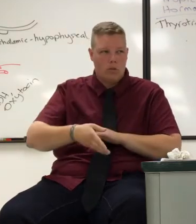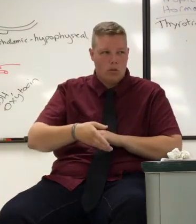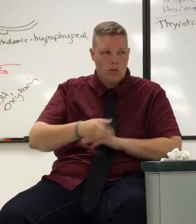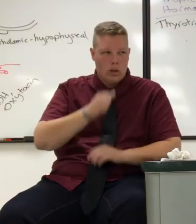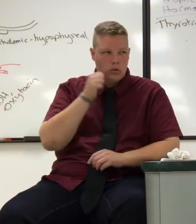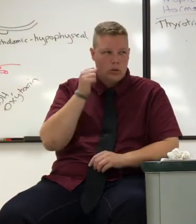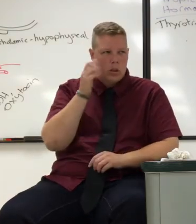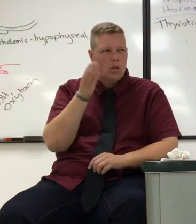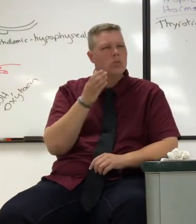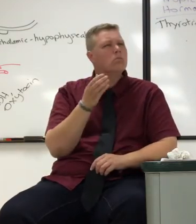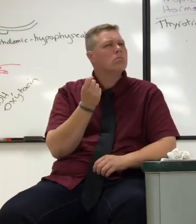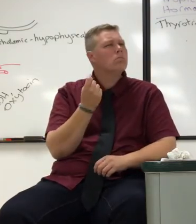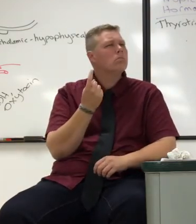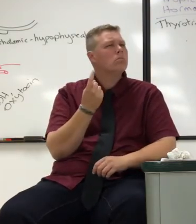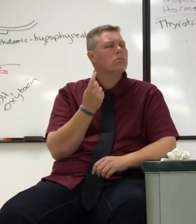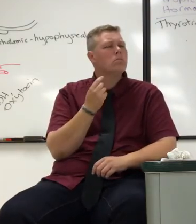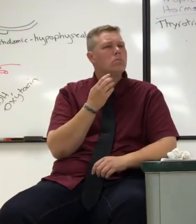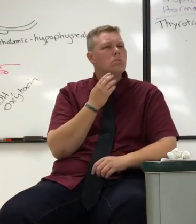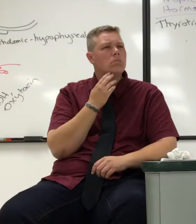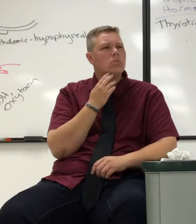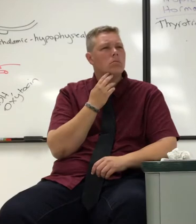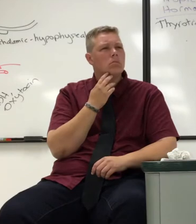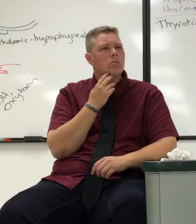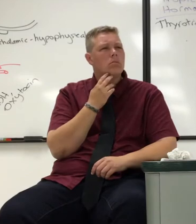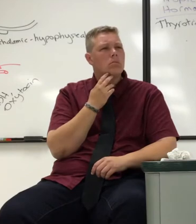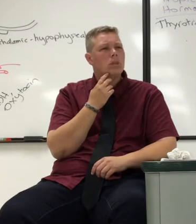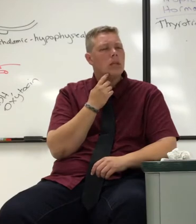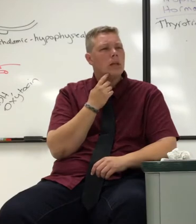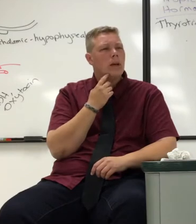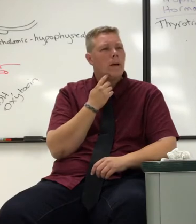I'm not sure I understand the question.